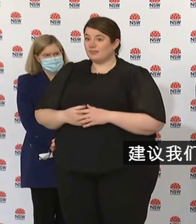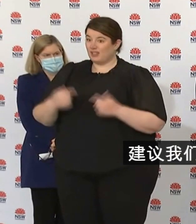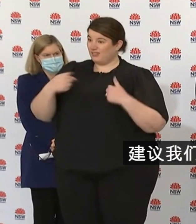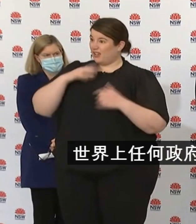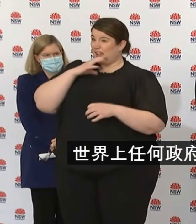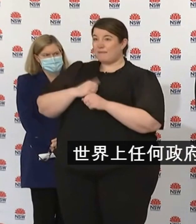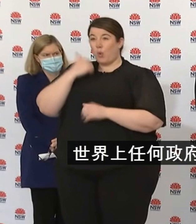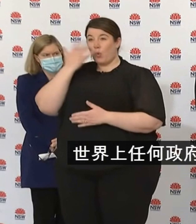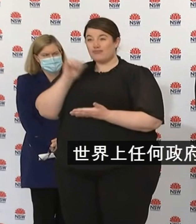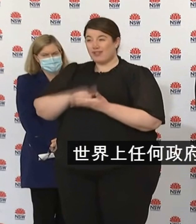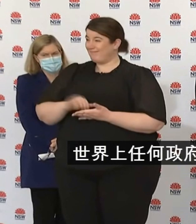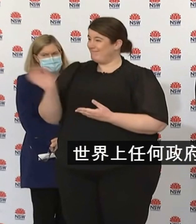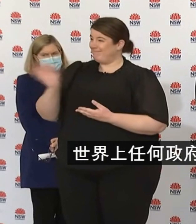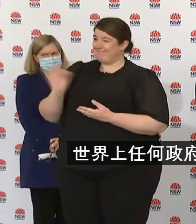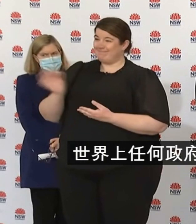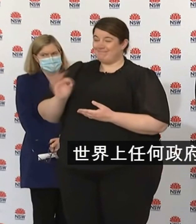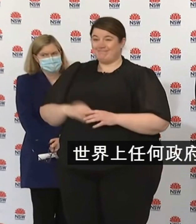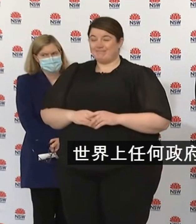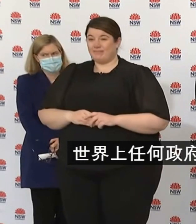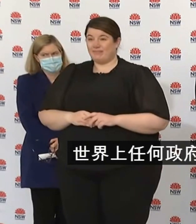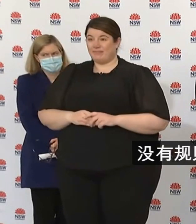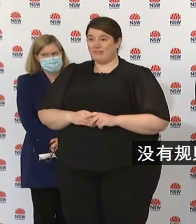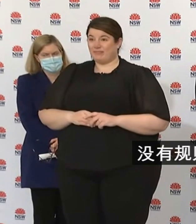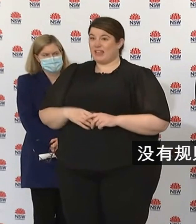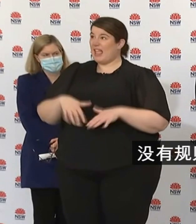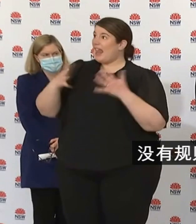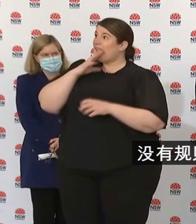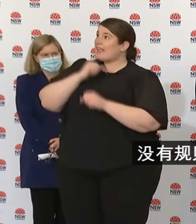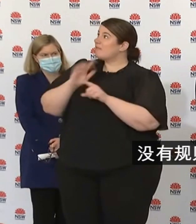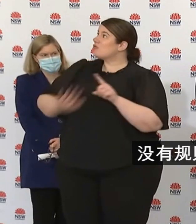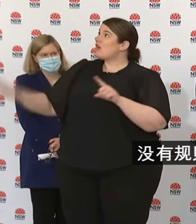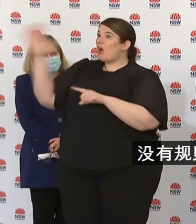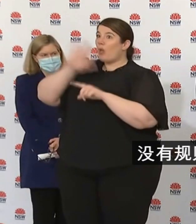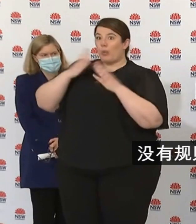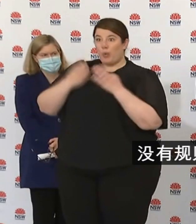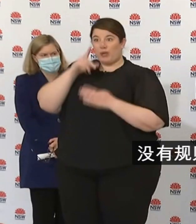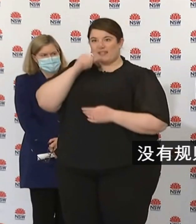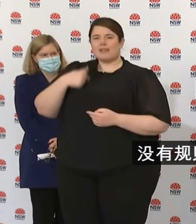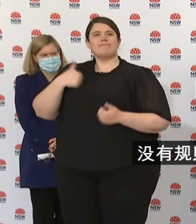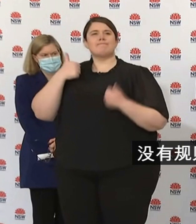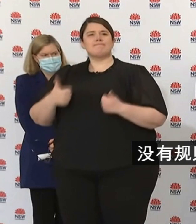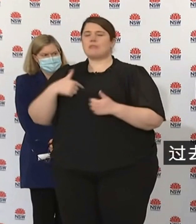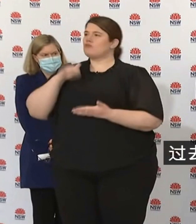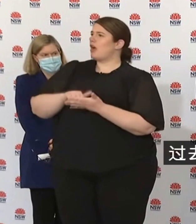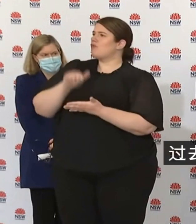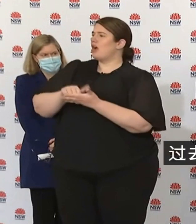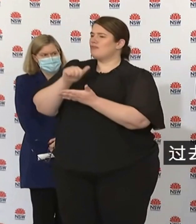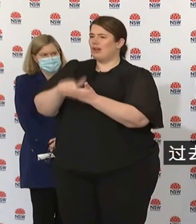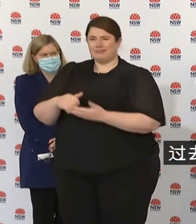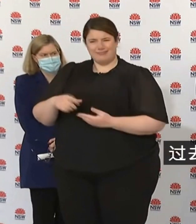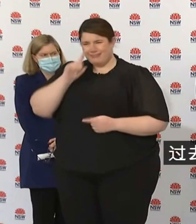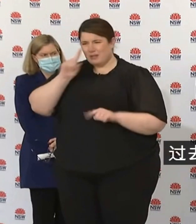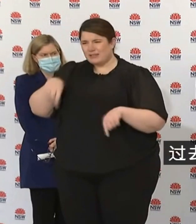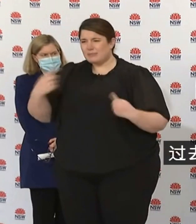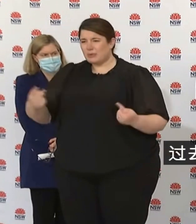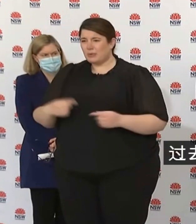right. I don't think any government around the world can say they get everything right because there's no rule book. And I'm the first one to admit at every stage of the process